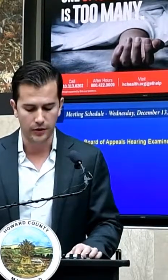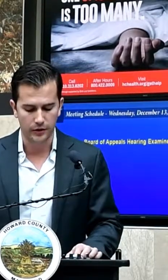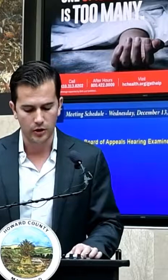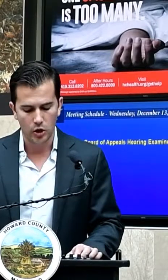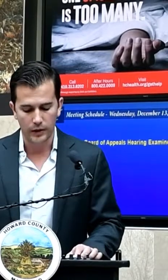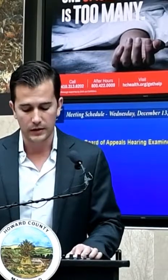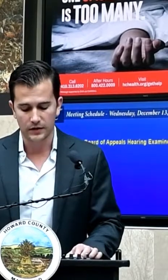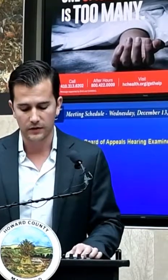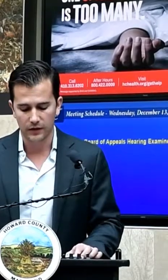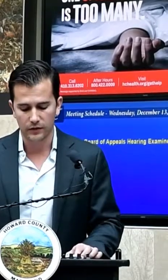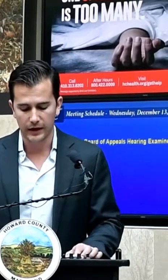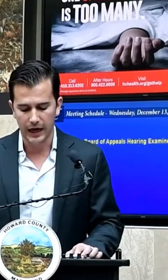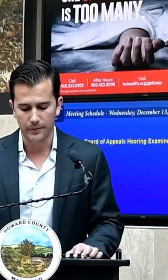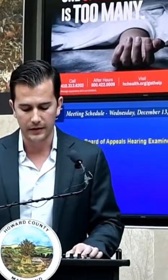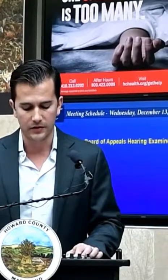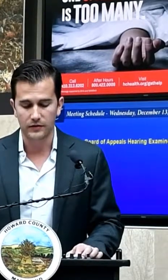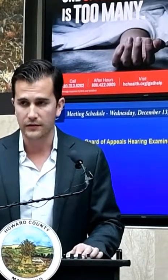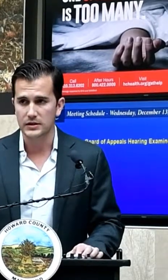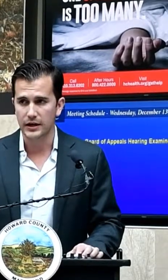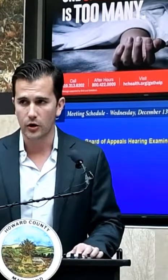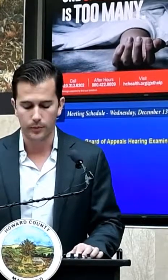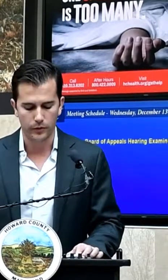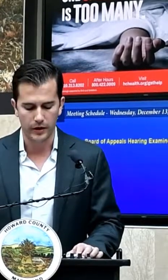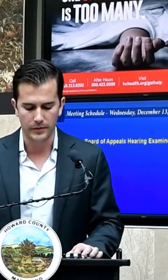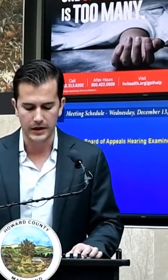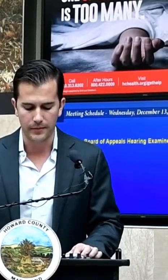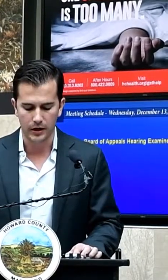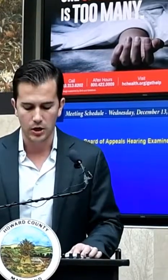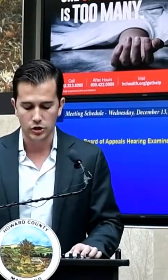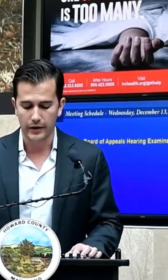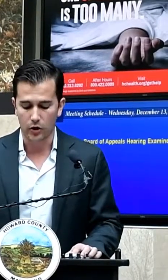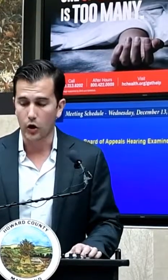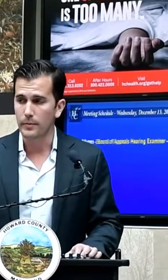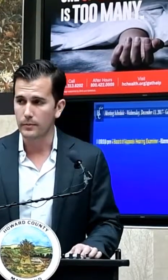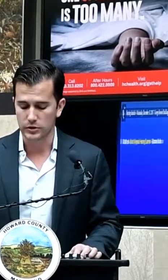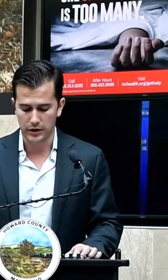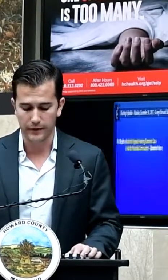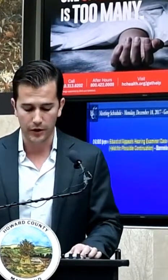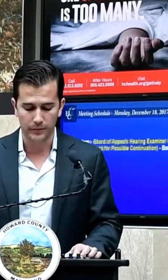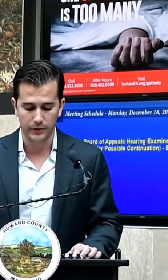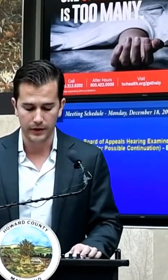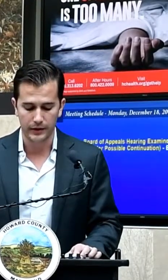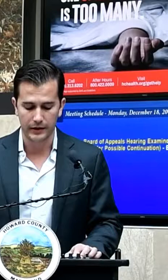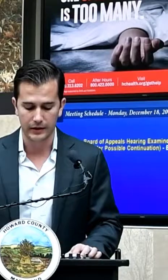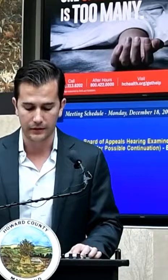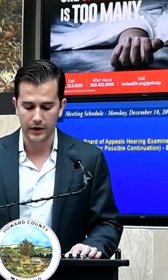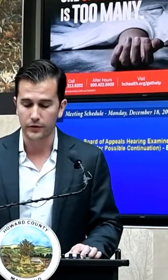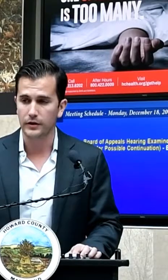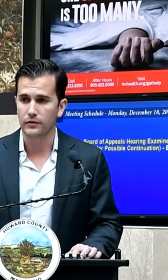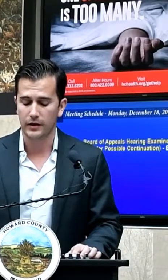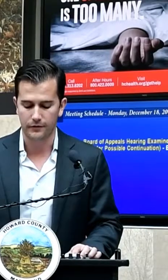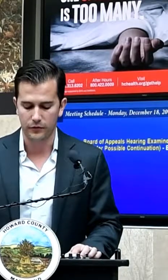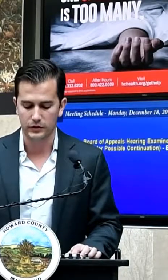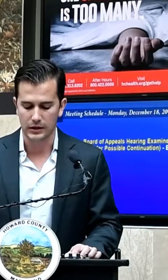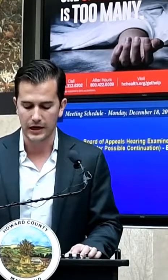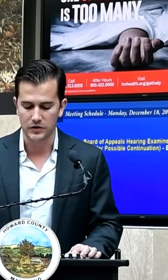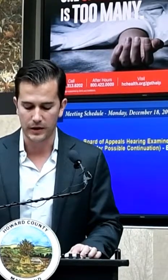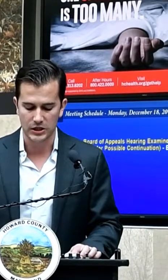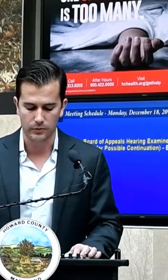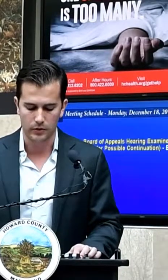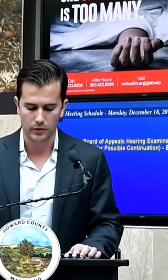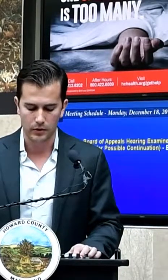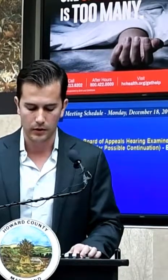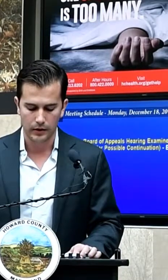from each other, we can successfully combat this devastating opioid epidemic so that all members of our community can live the healthiest and fullest